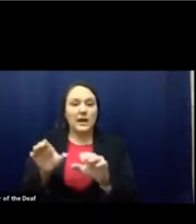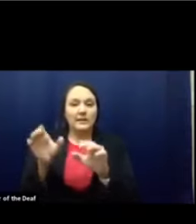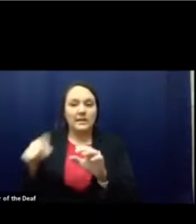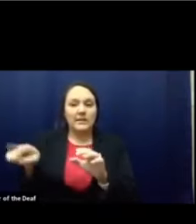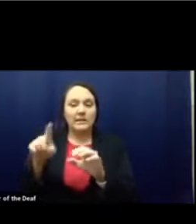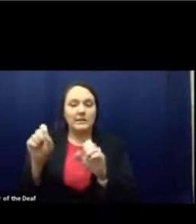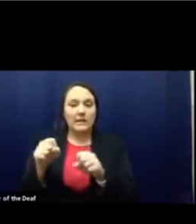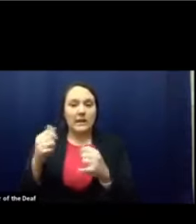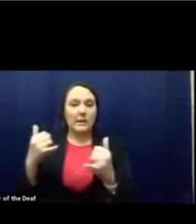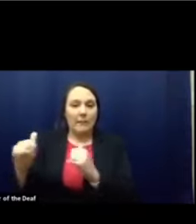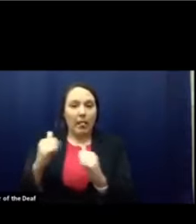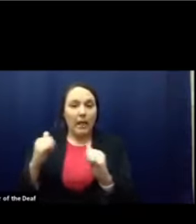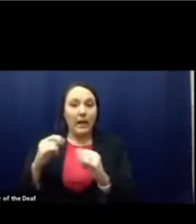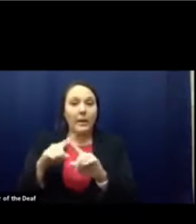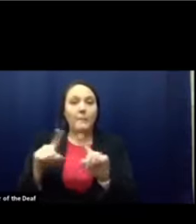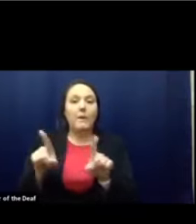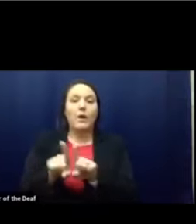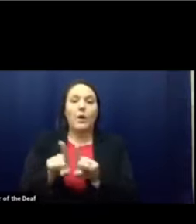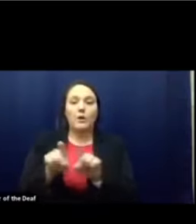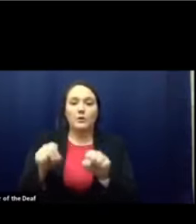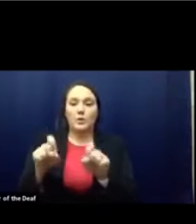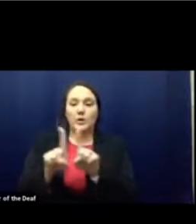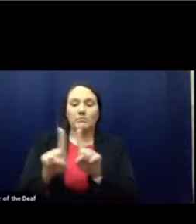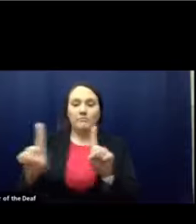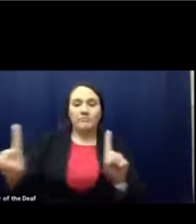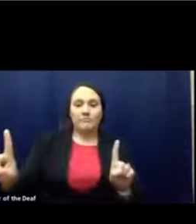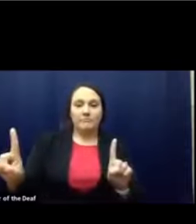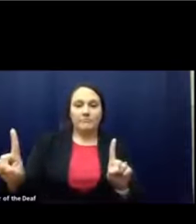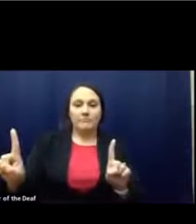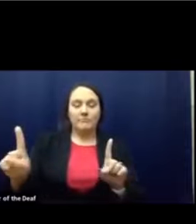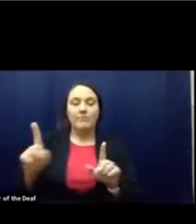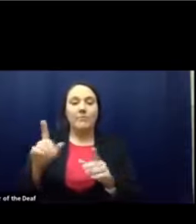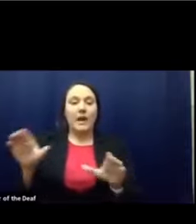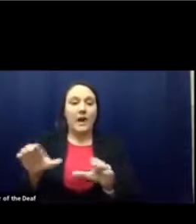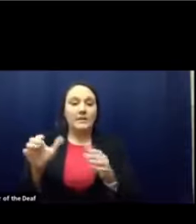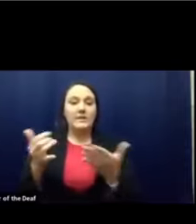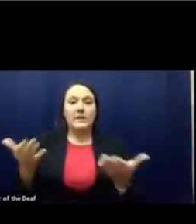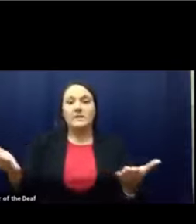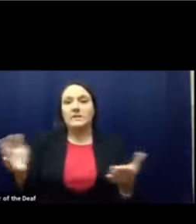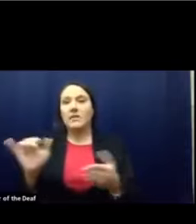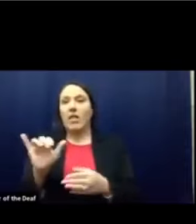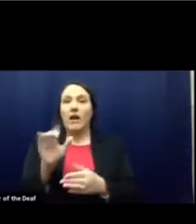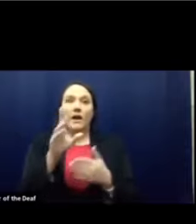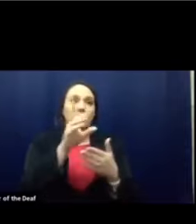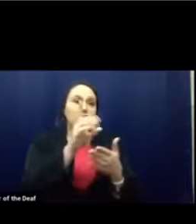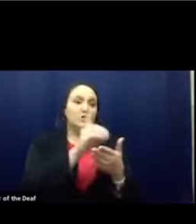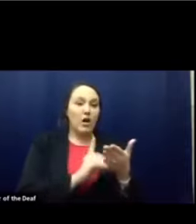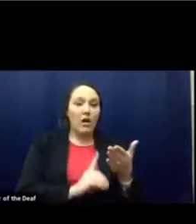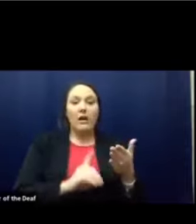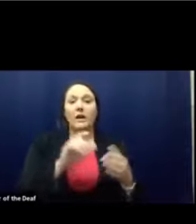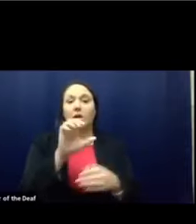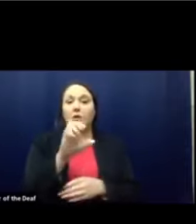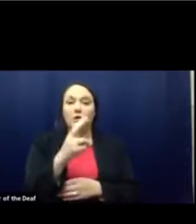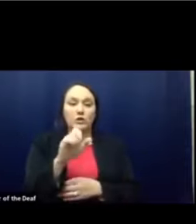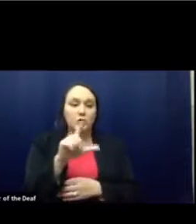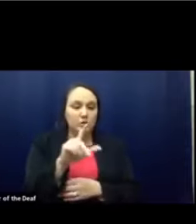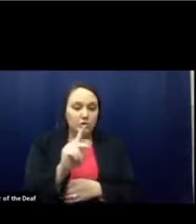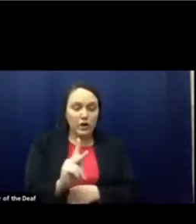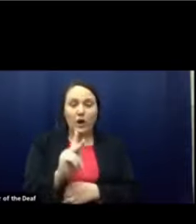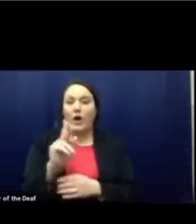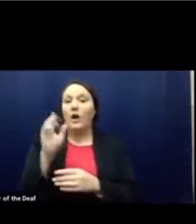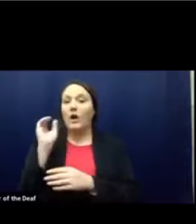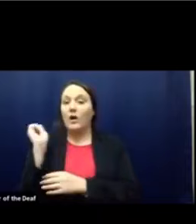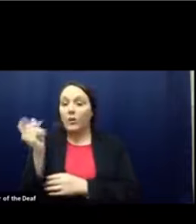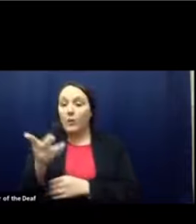play, but also can be physically distant from each other. Activities like chalk art or frisbee are great ideas that don't require close